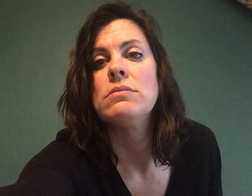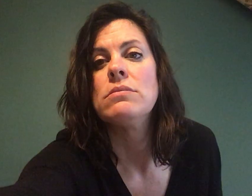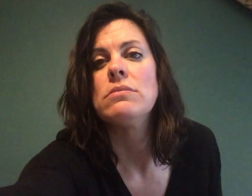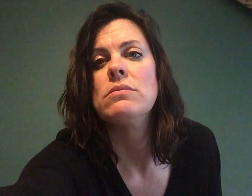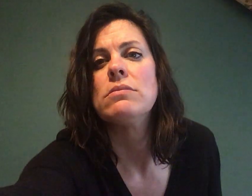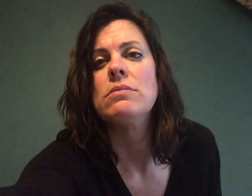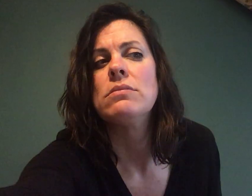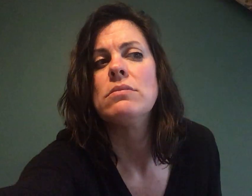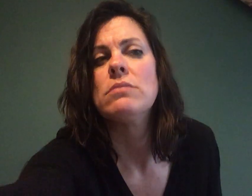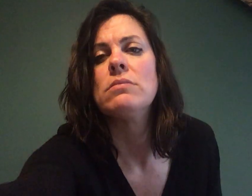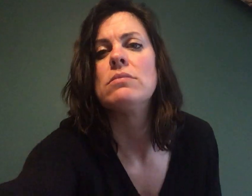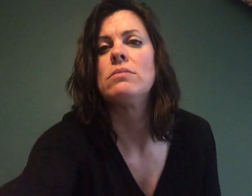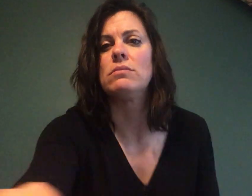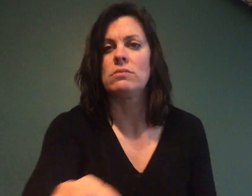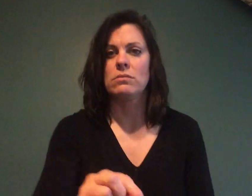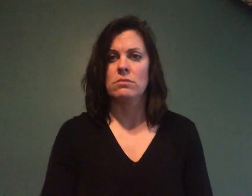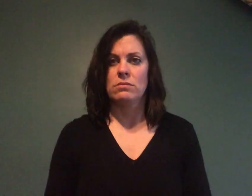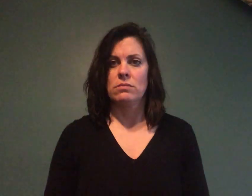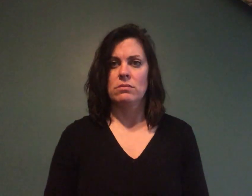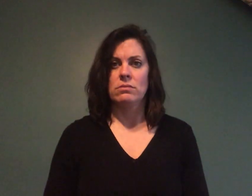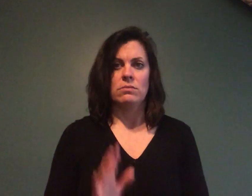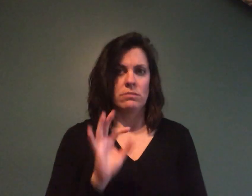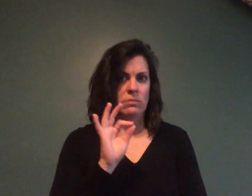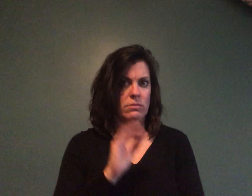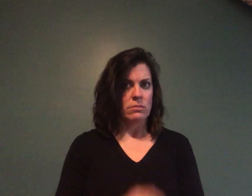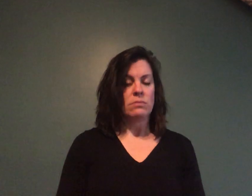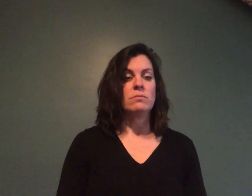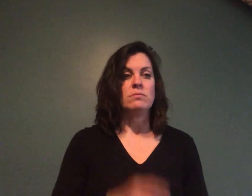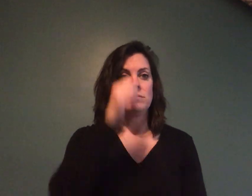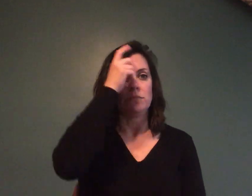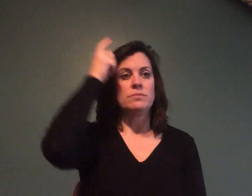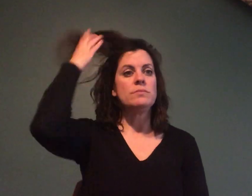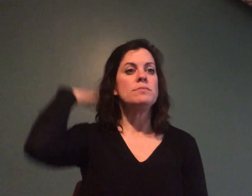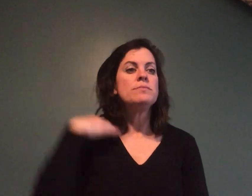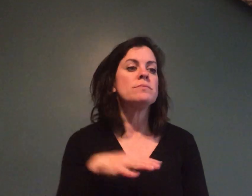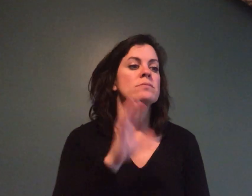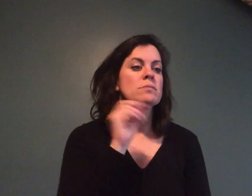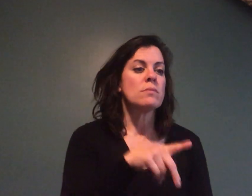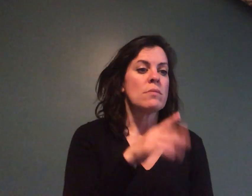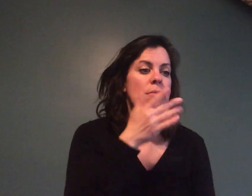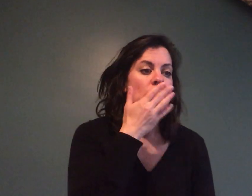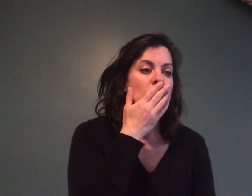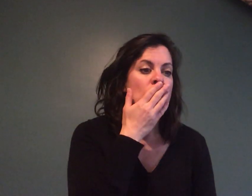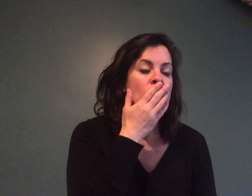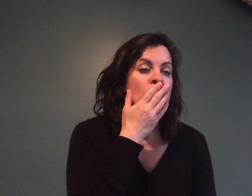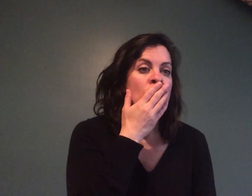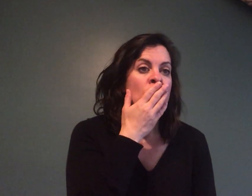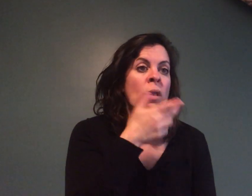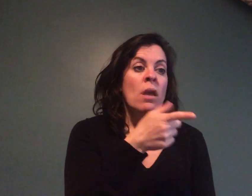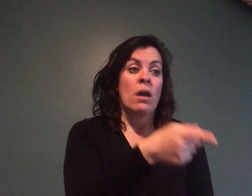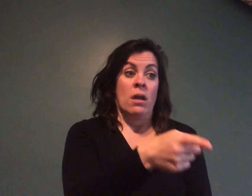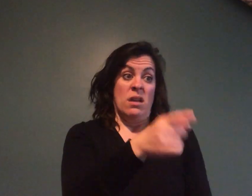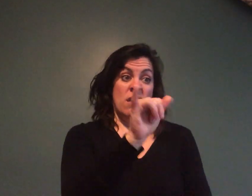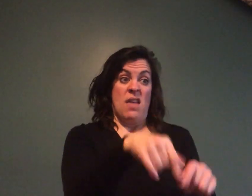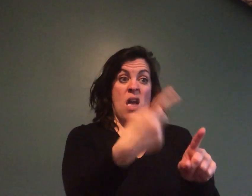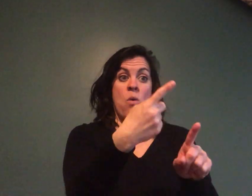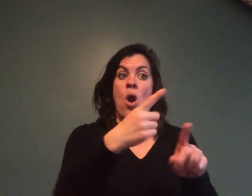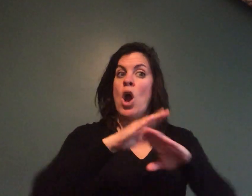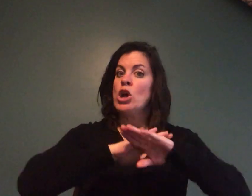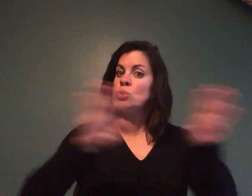Okay? This one here is telling you do not use, and it tells you why. equipment's defective, parts are missing,